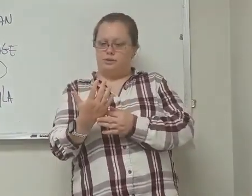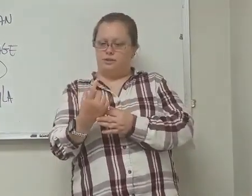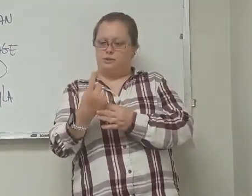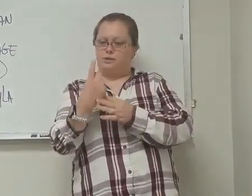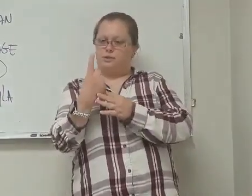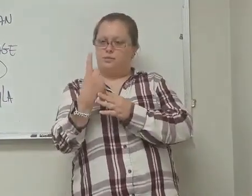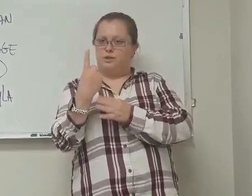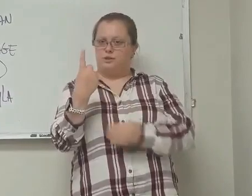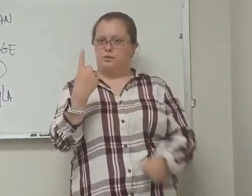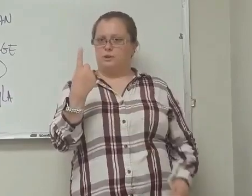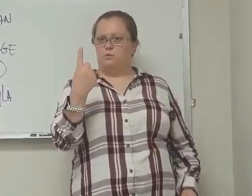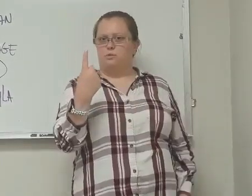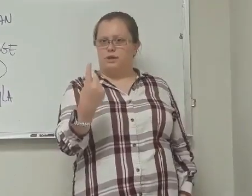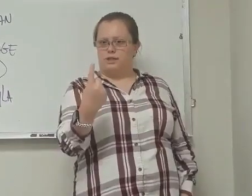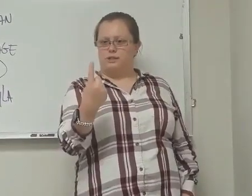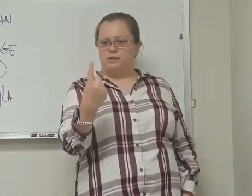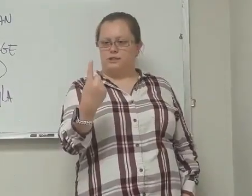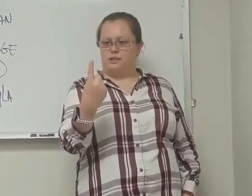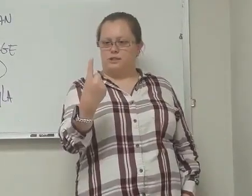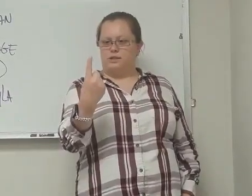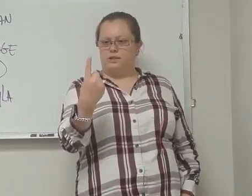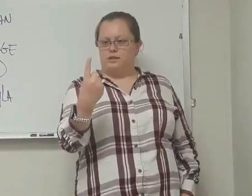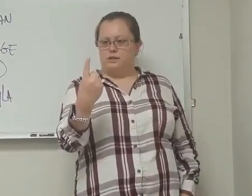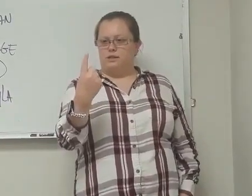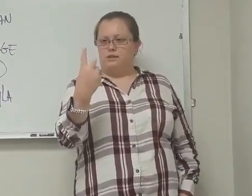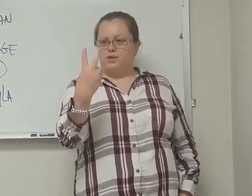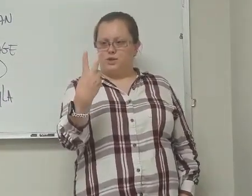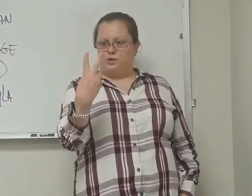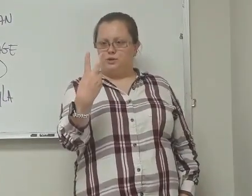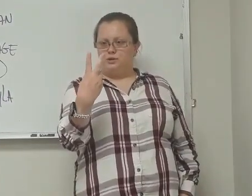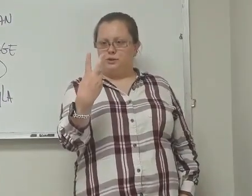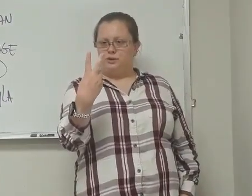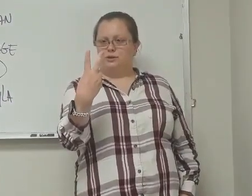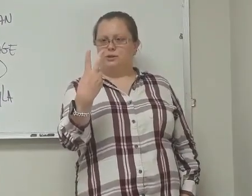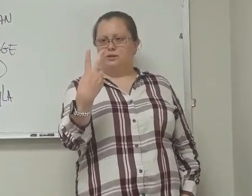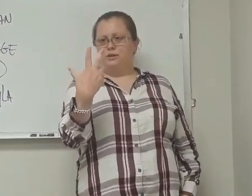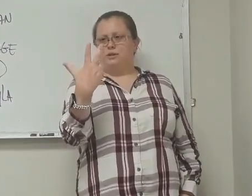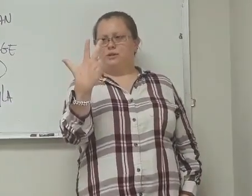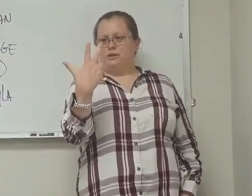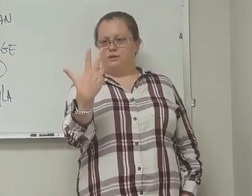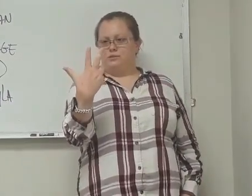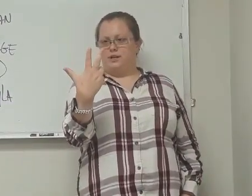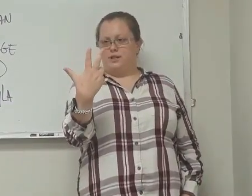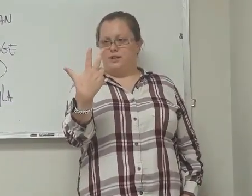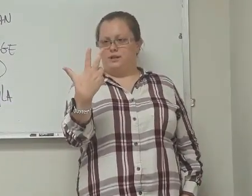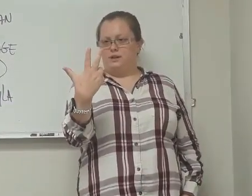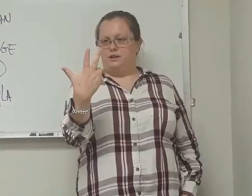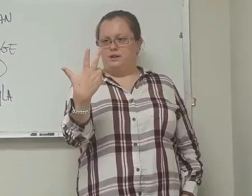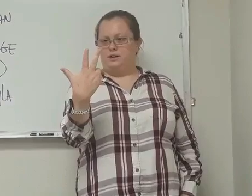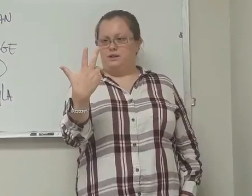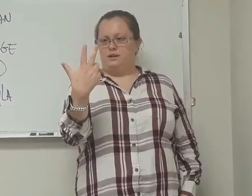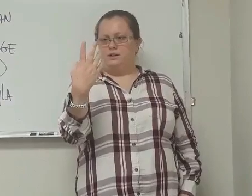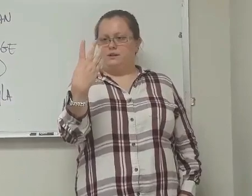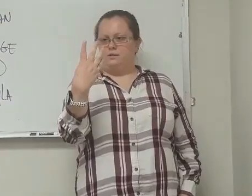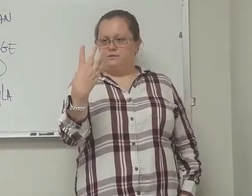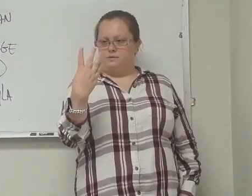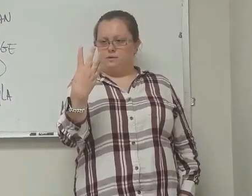So it's going to start with 1, 2, 3,